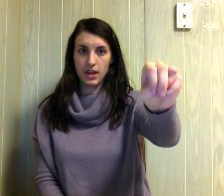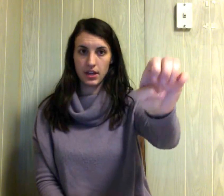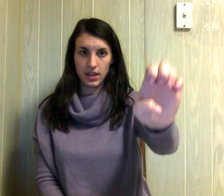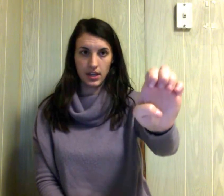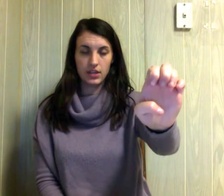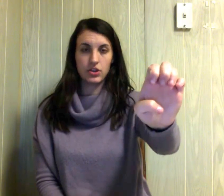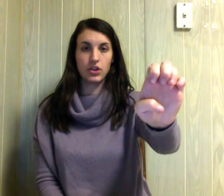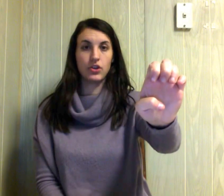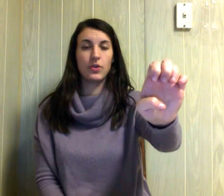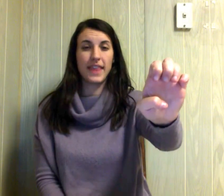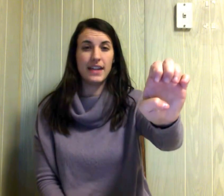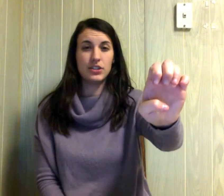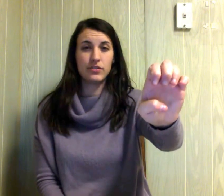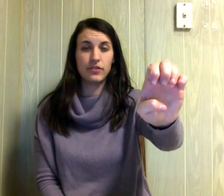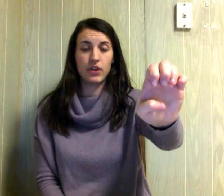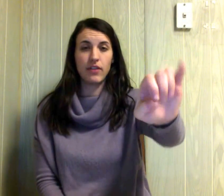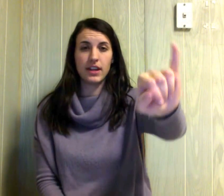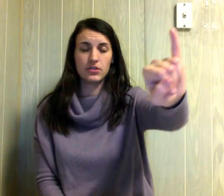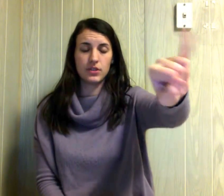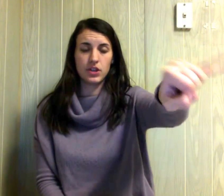J-U-N-E. So the U and N to flow right into each other.